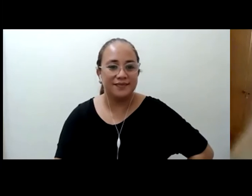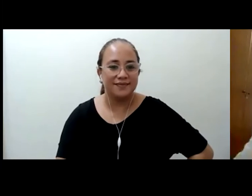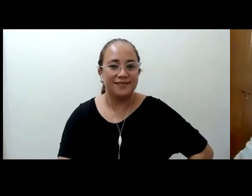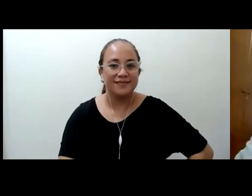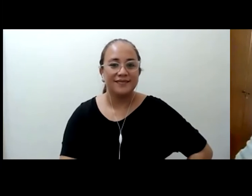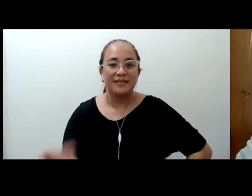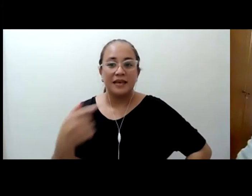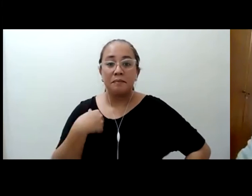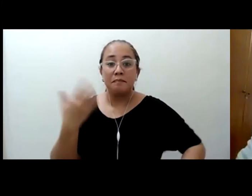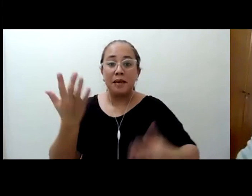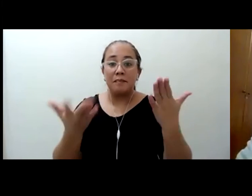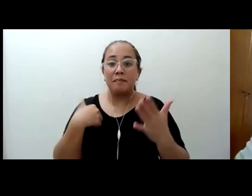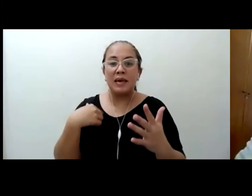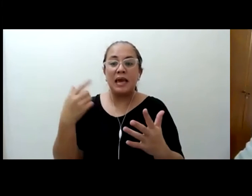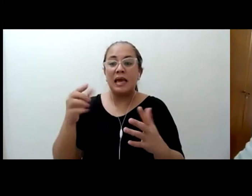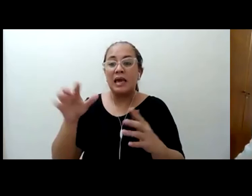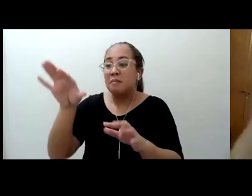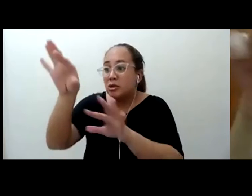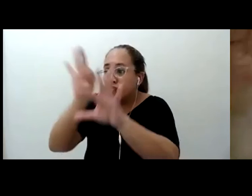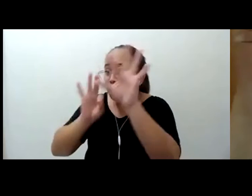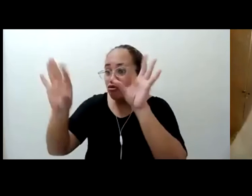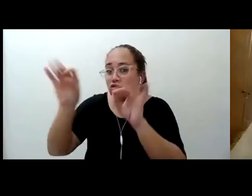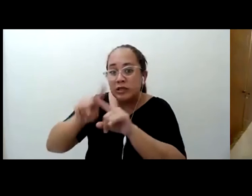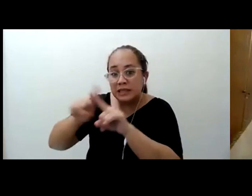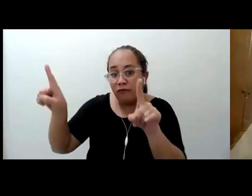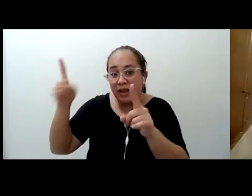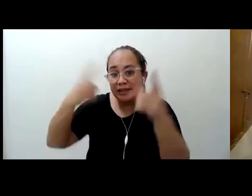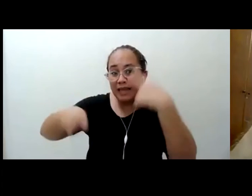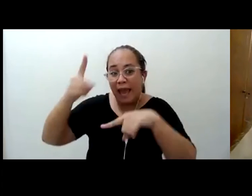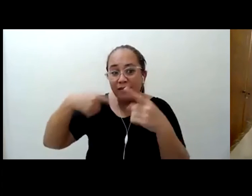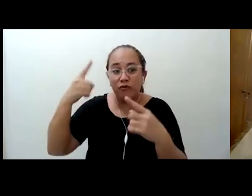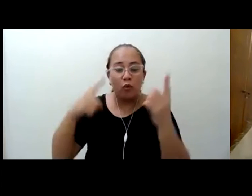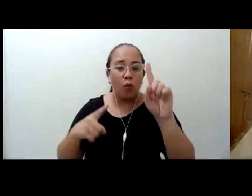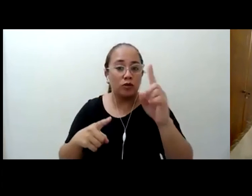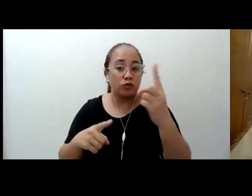I will probably pick different signs for 1, 2, 3, and 4.